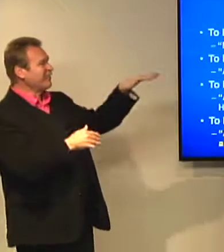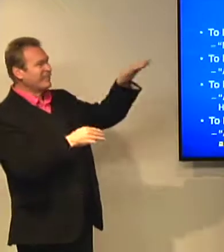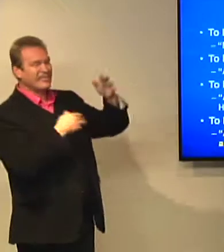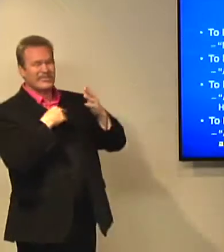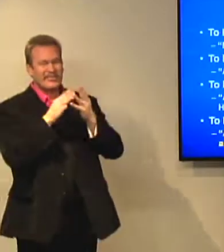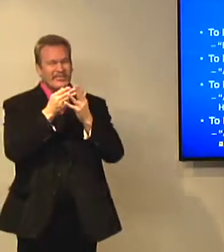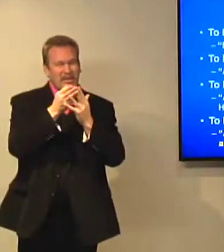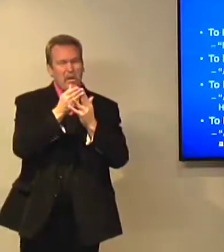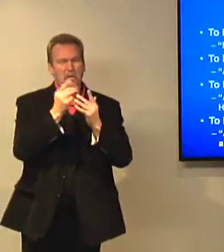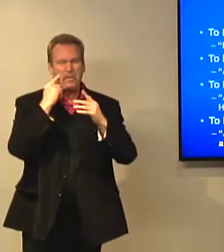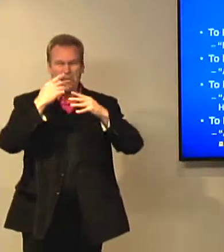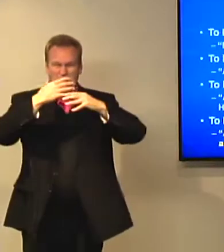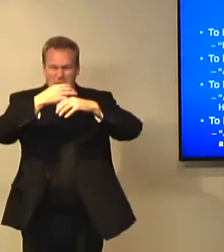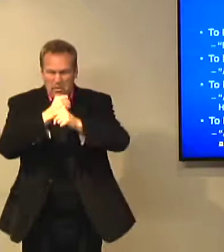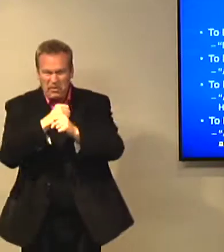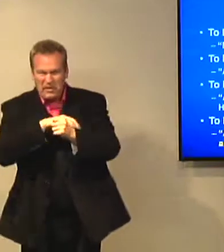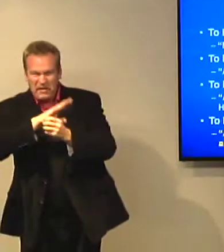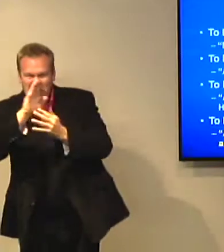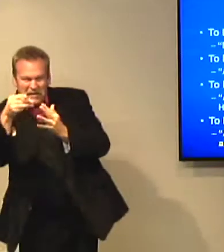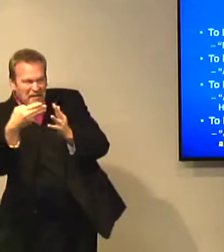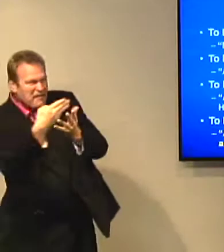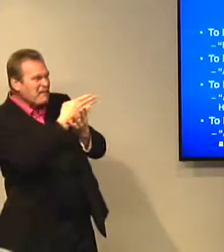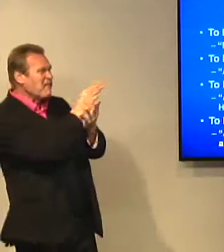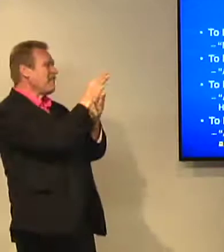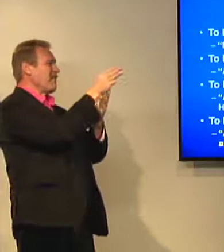So for example, if you're driving along in a city and